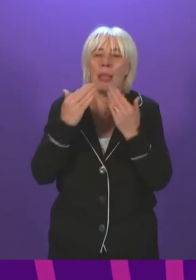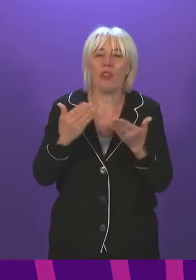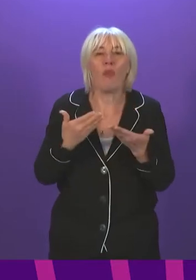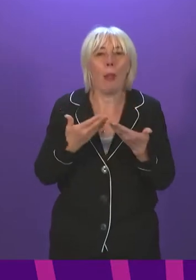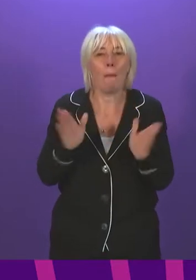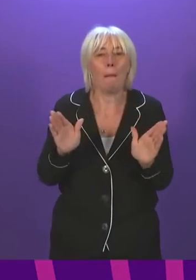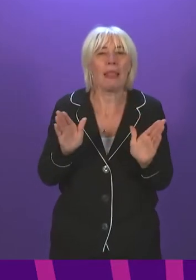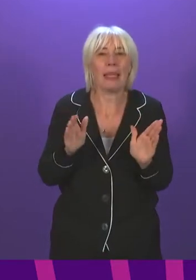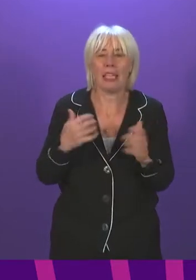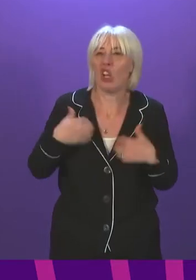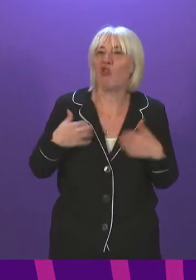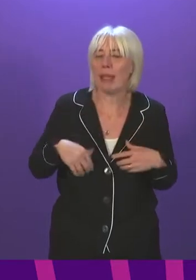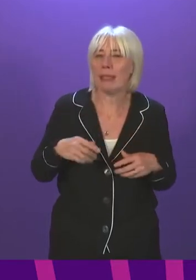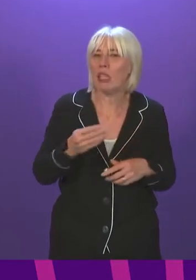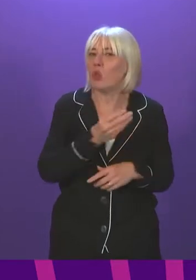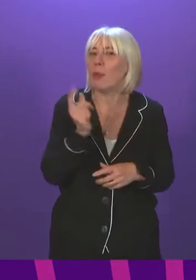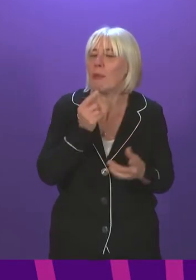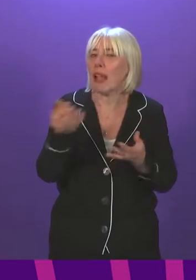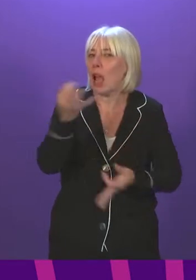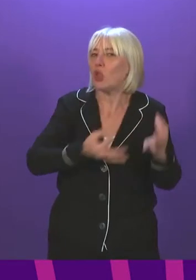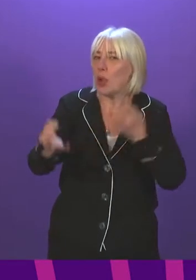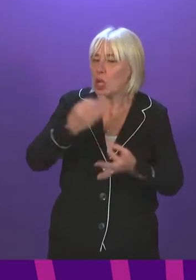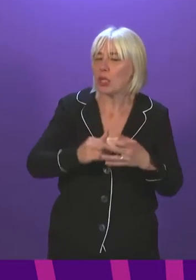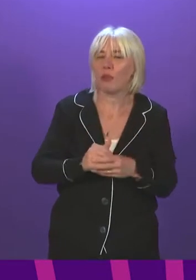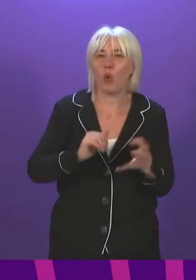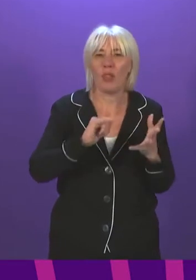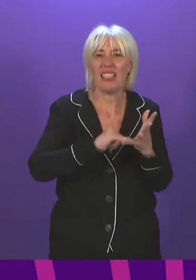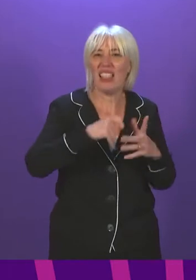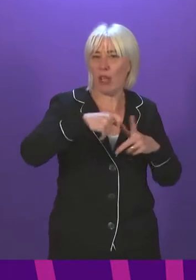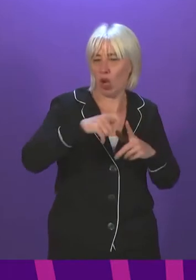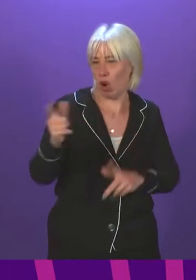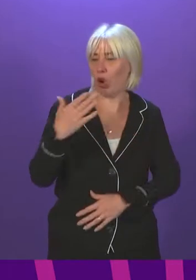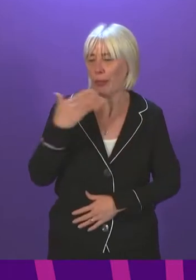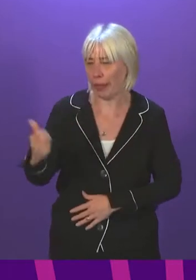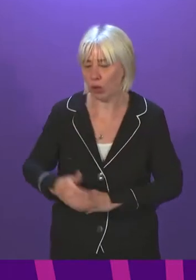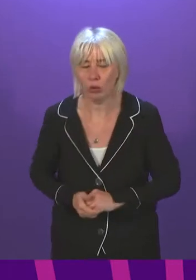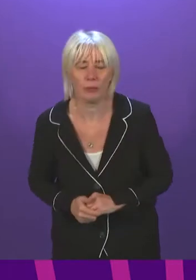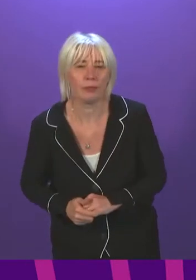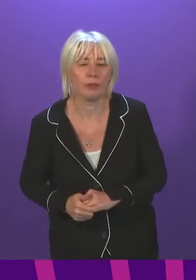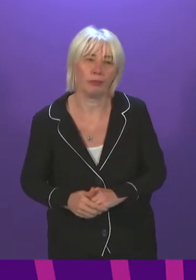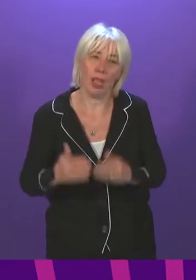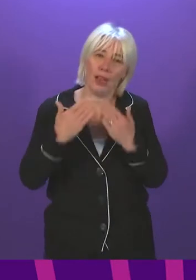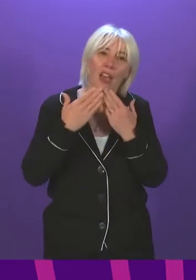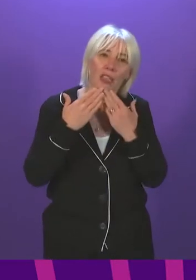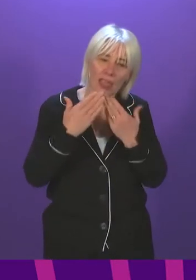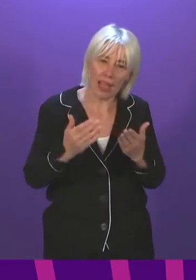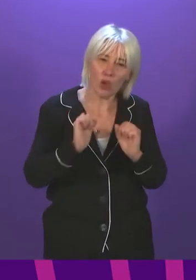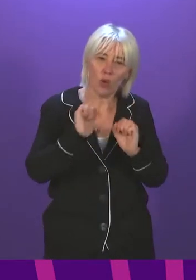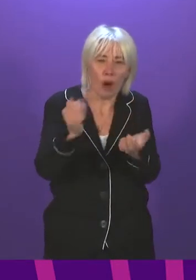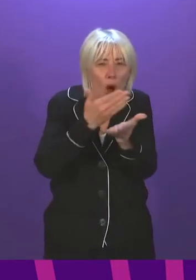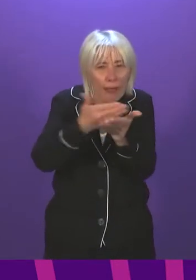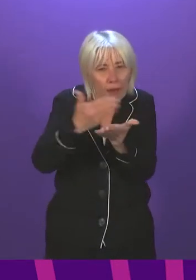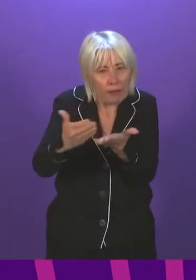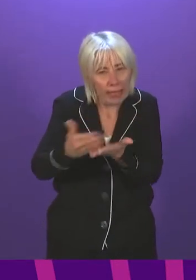a couple of supplementaries. Firstly, Stephen Kerr. Deputy Presiding Officer. First of all, I'd like to thank the member for her